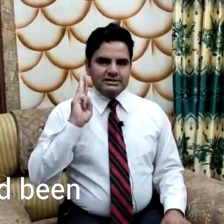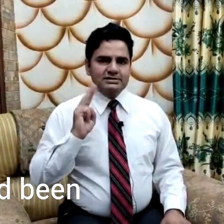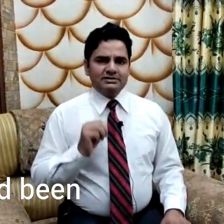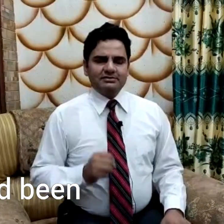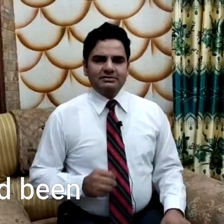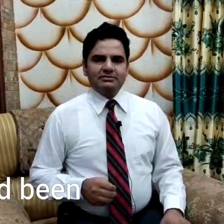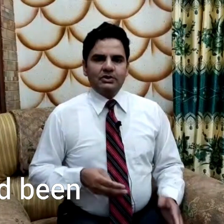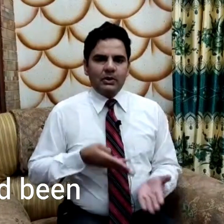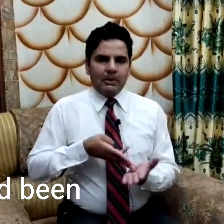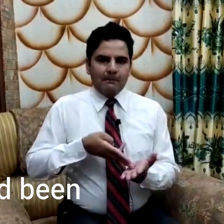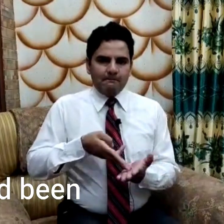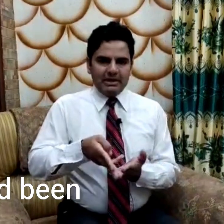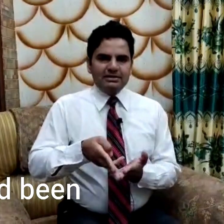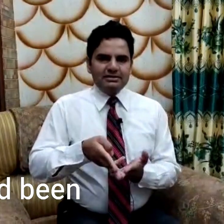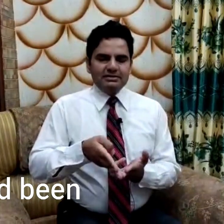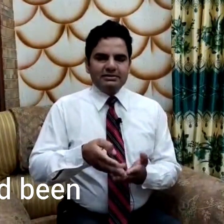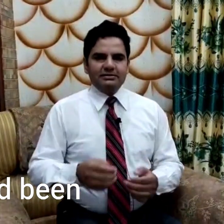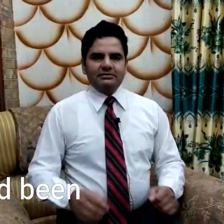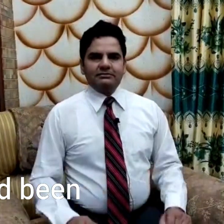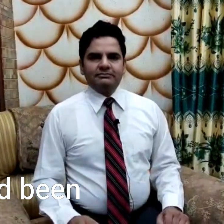had been,